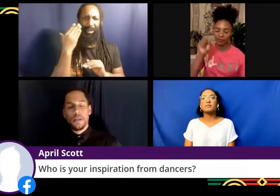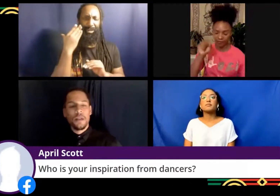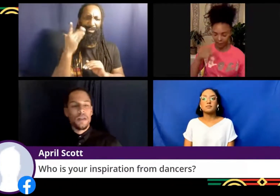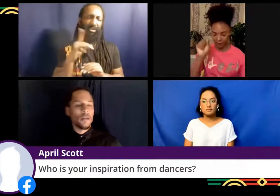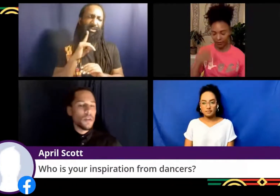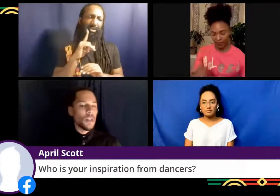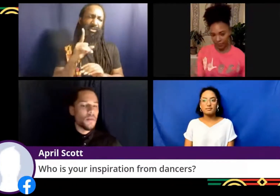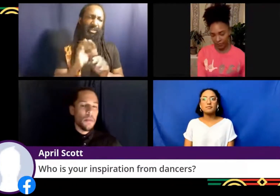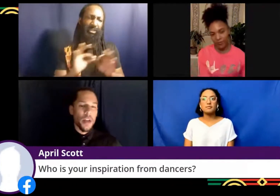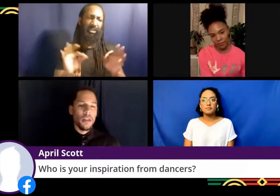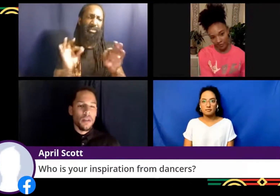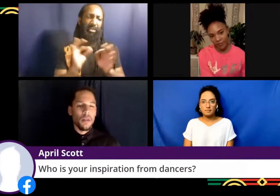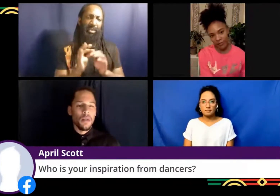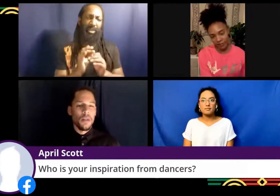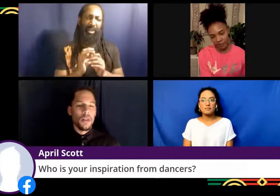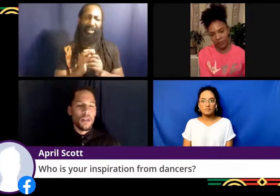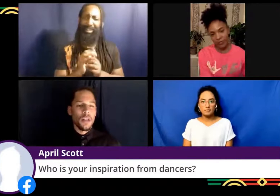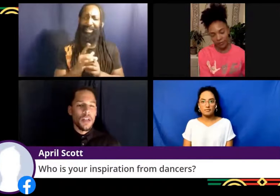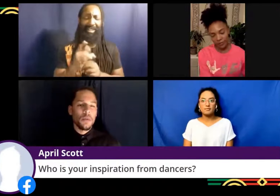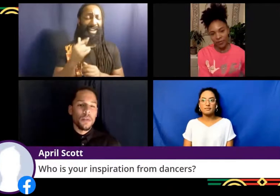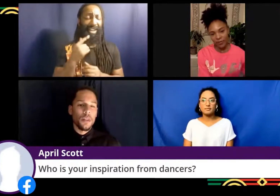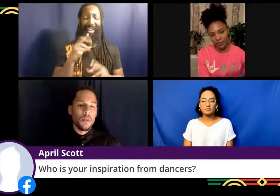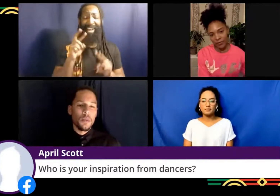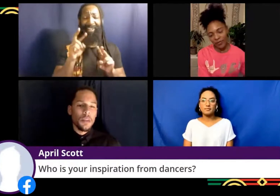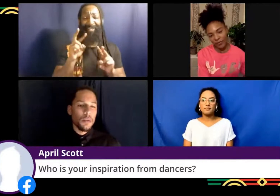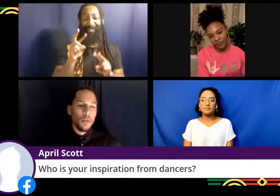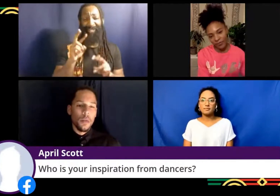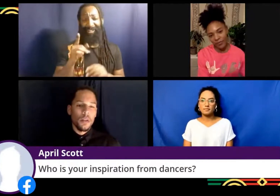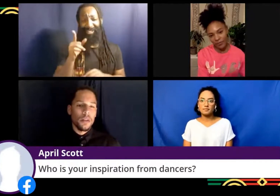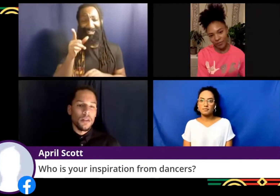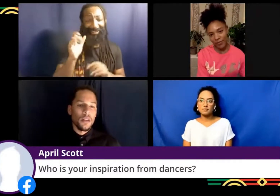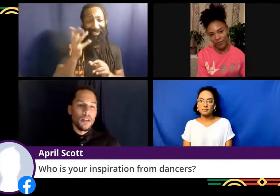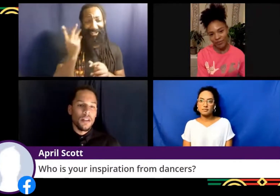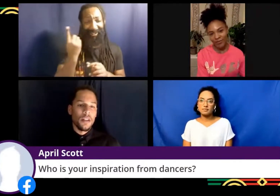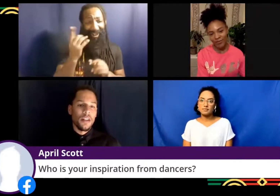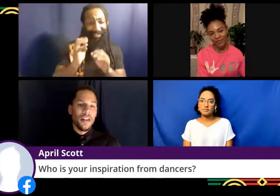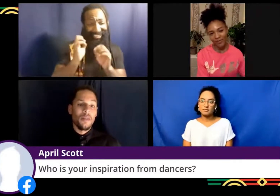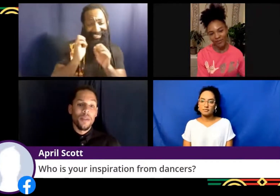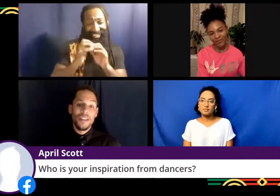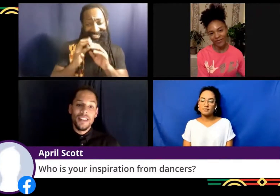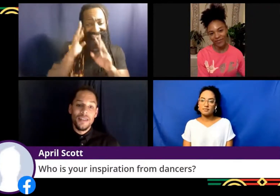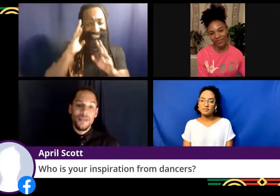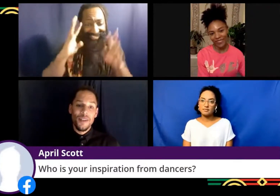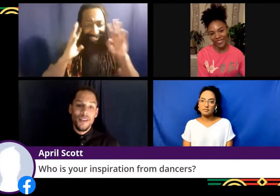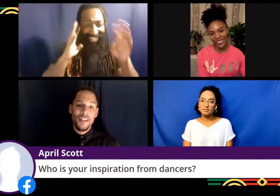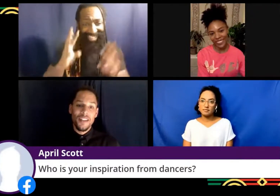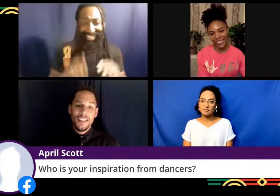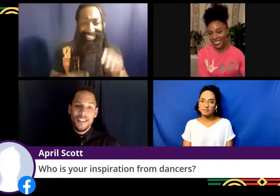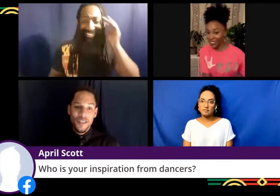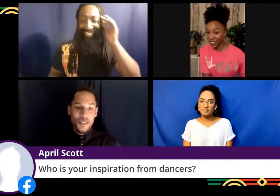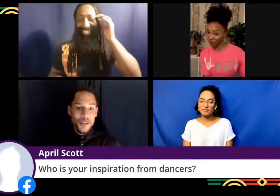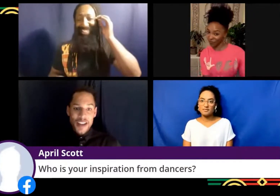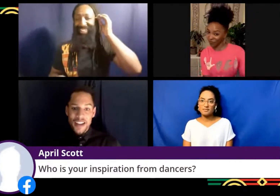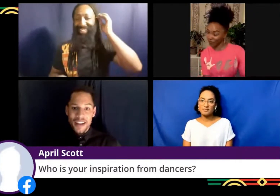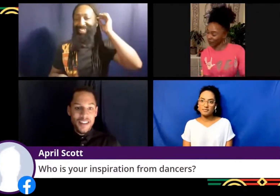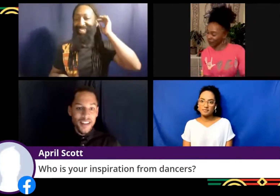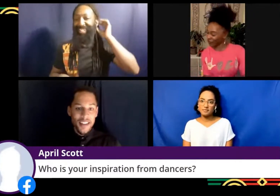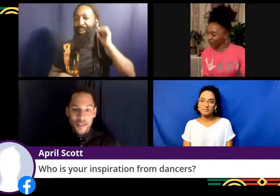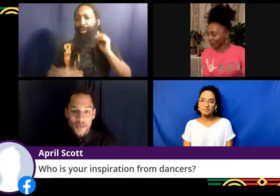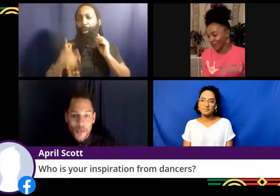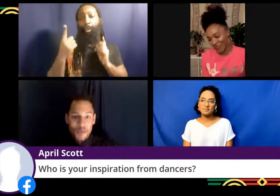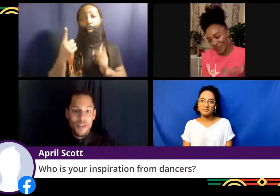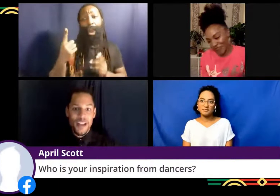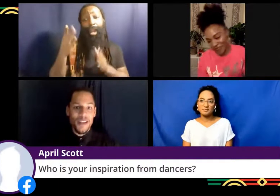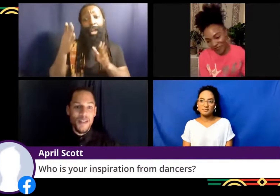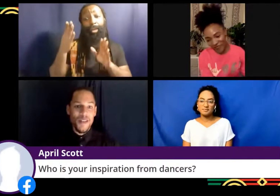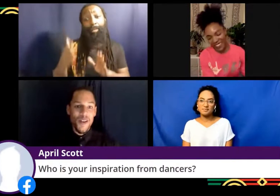Our experiences, we give it back, you know? It's really, really important. I'm really looking forward to you creating